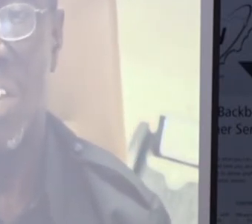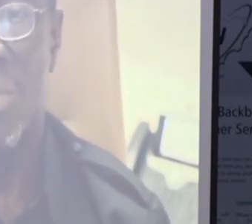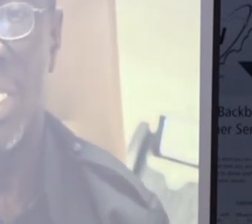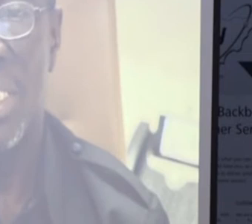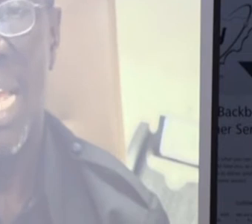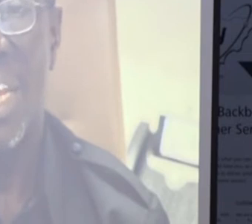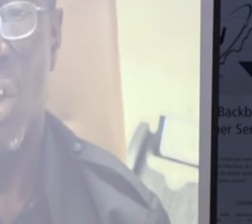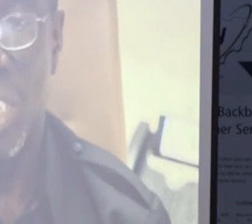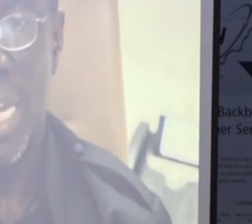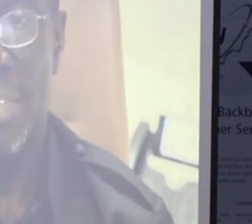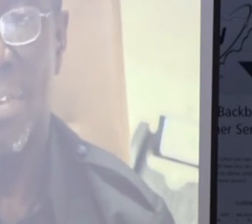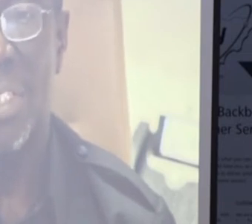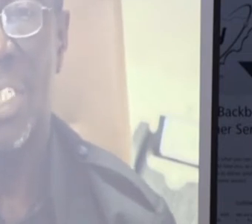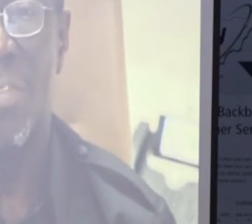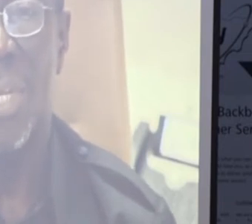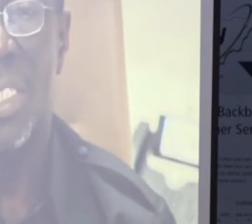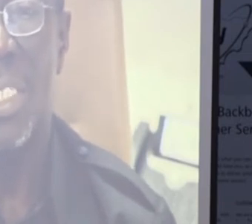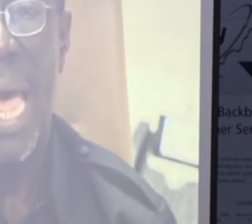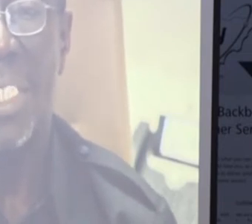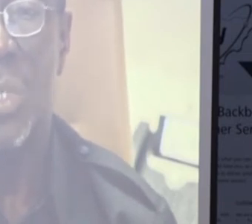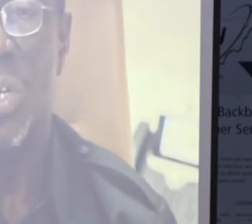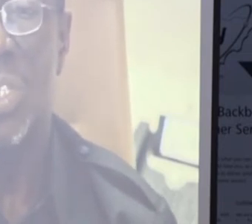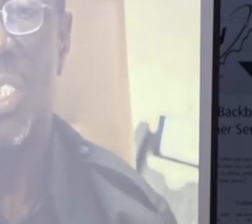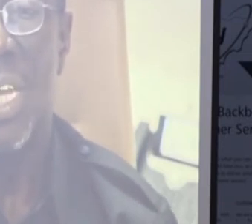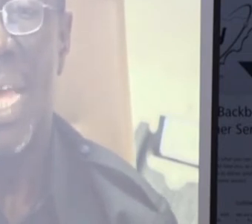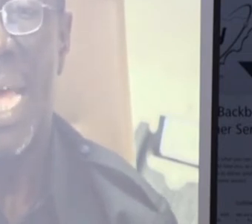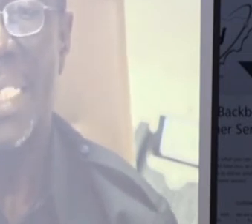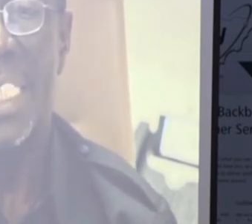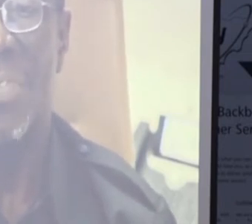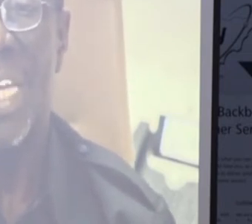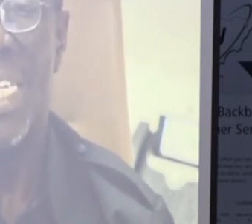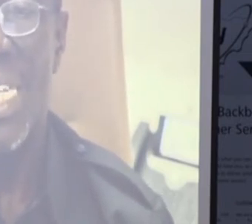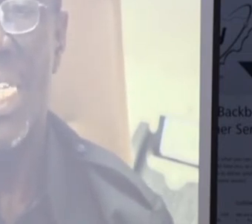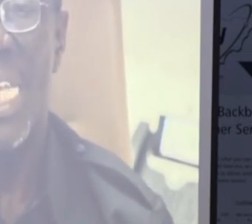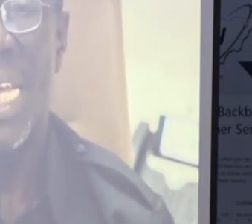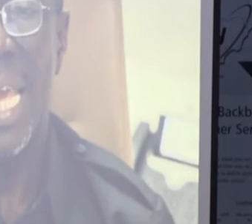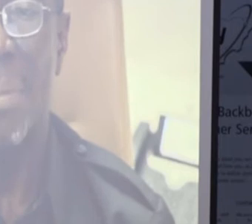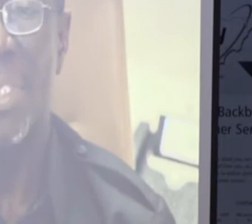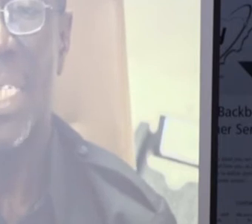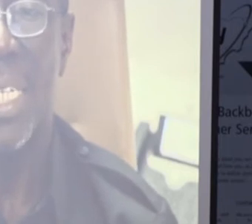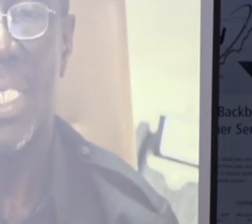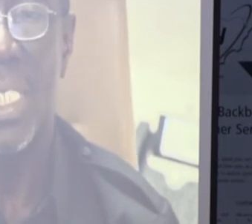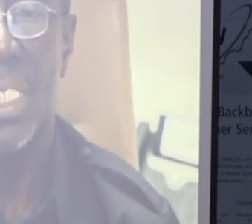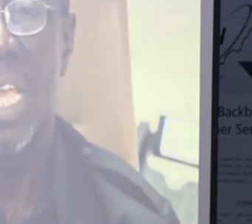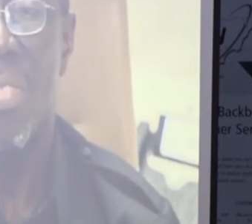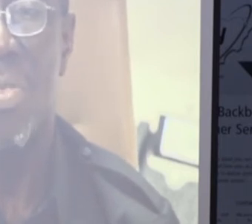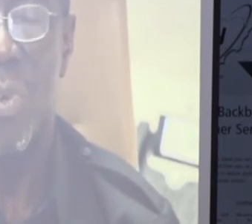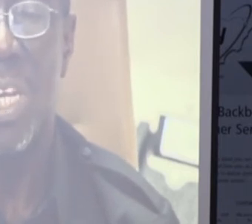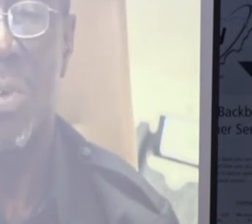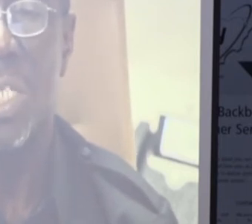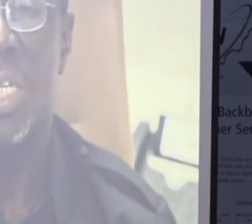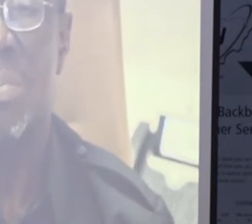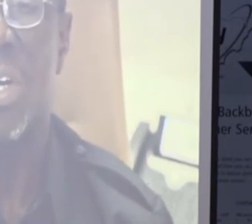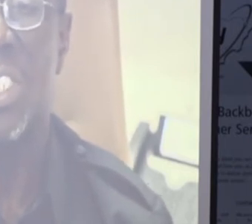subnational governments, alongside the federal government and donors, identify needs and gaps that exist in